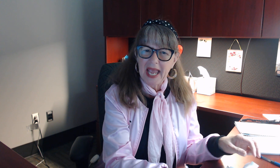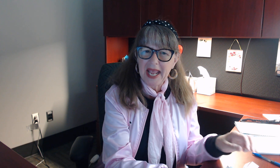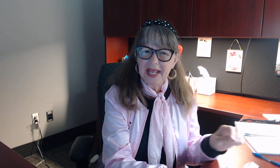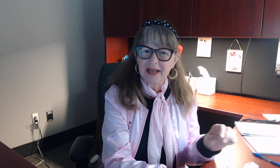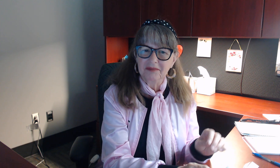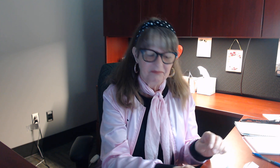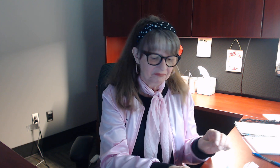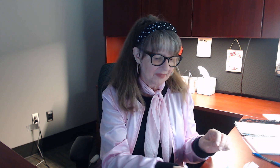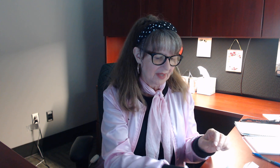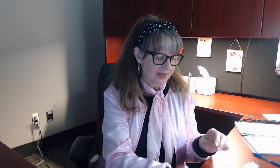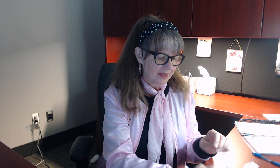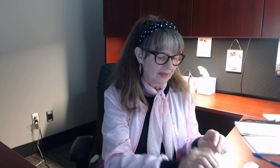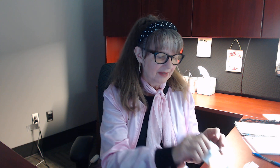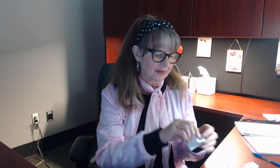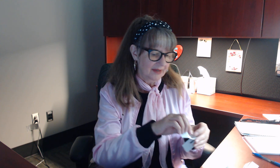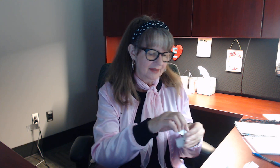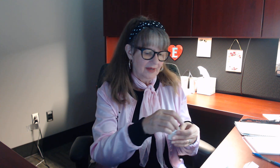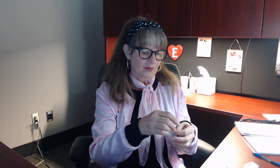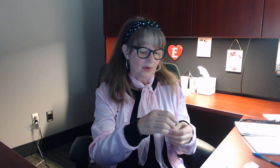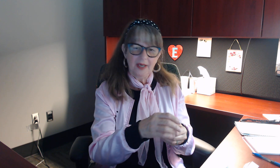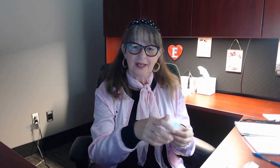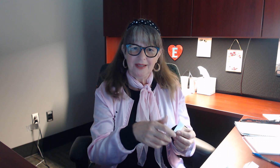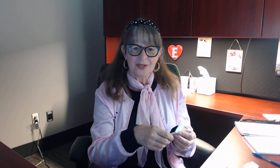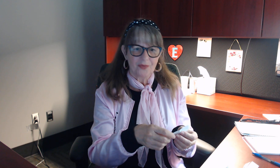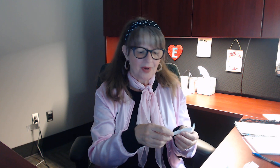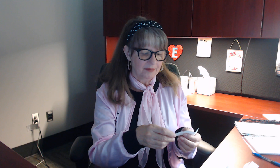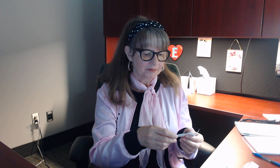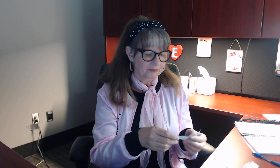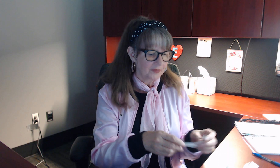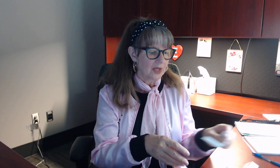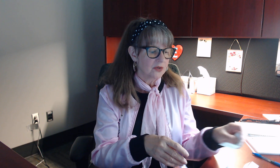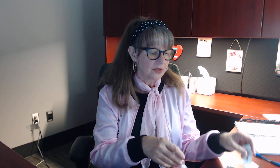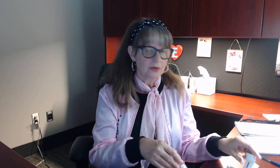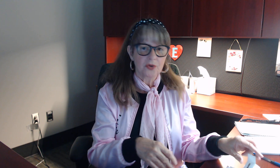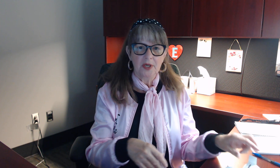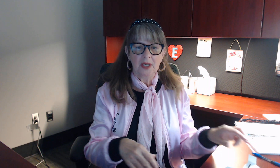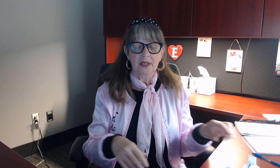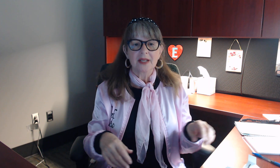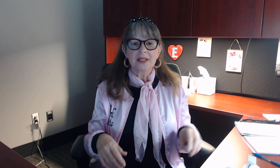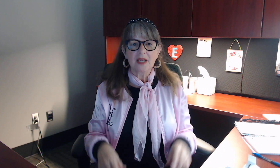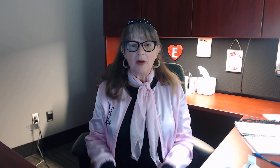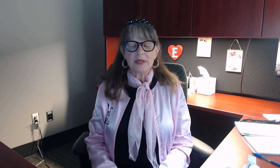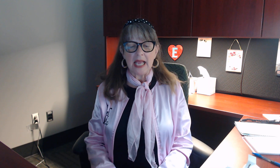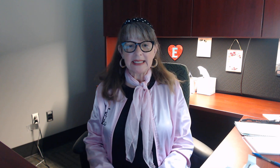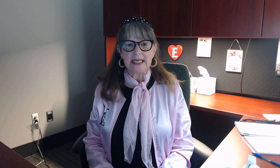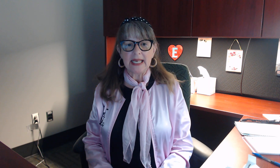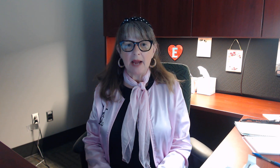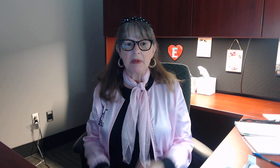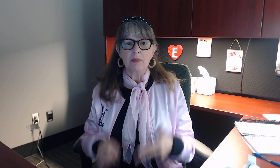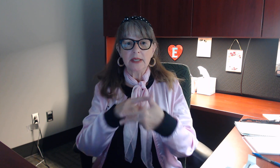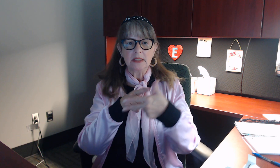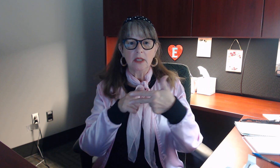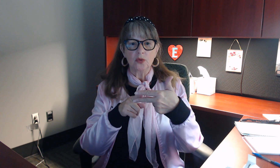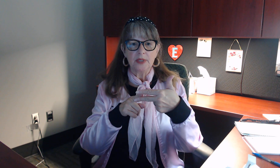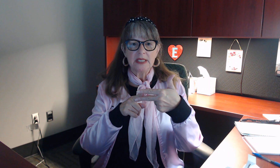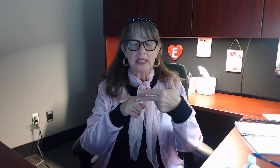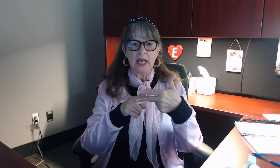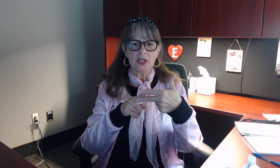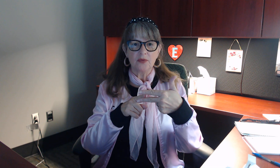cake? Where did I get these from? Trick-or-treating. See, if I was acting it out, remember I did the 3 signs for that,